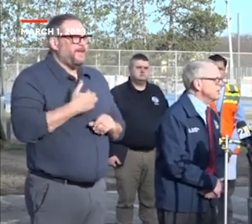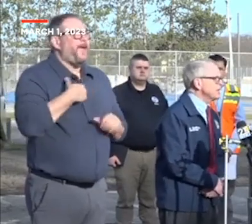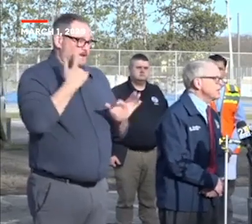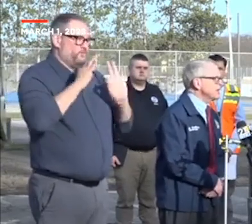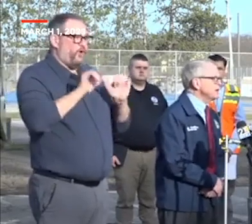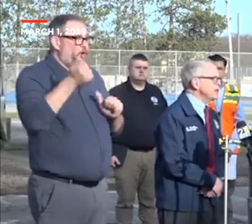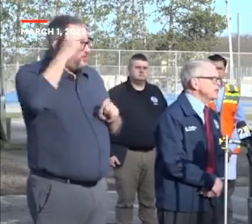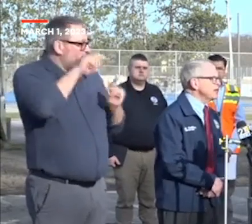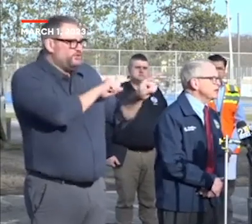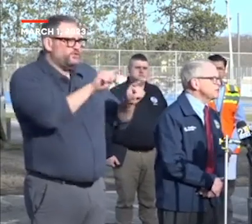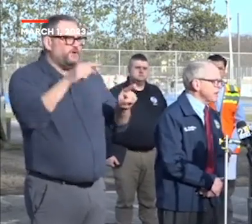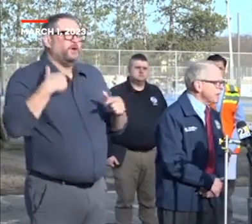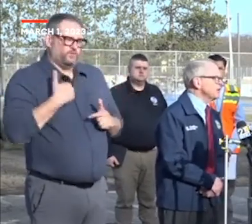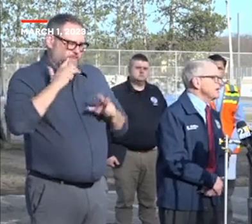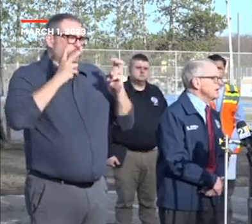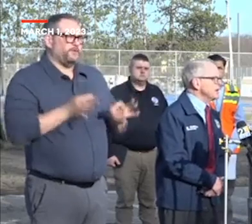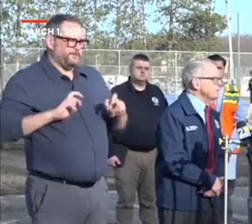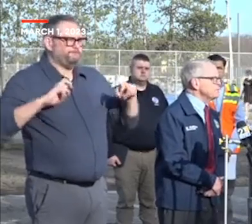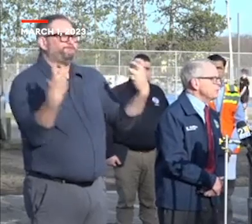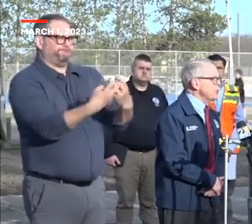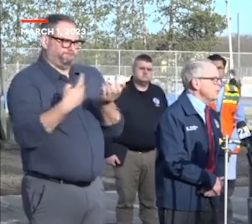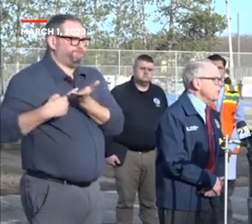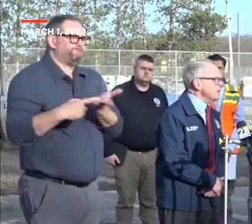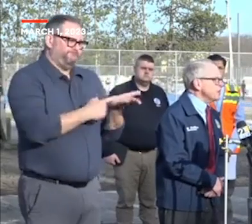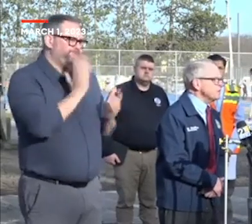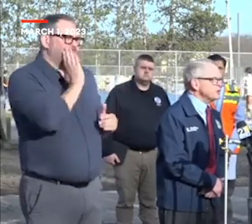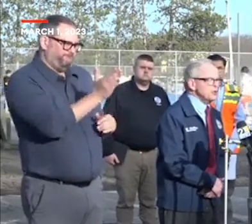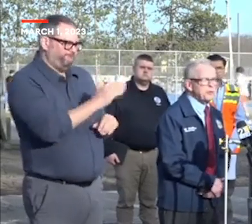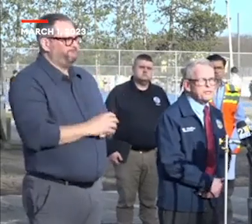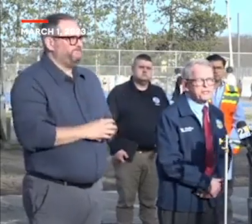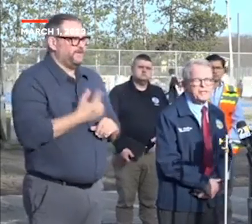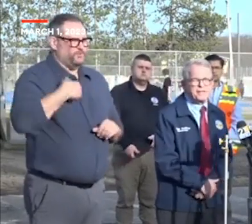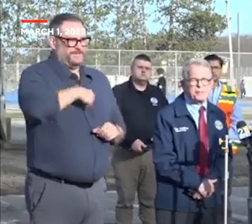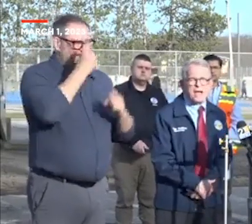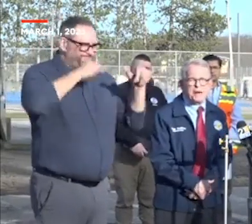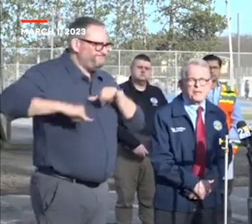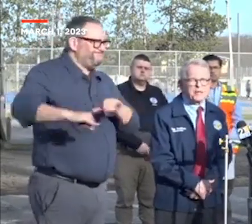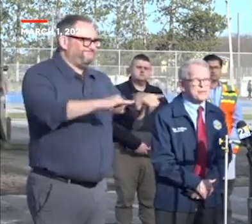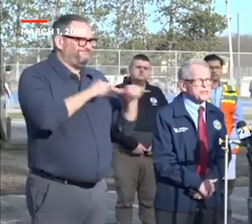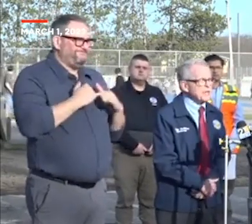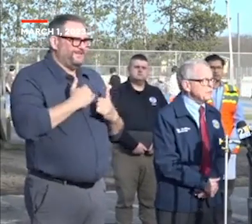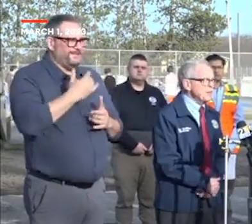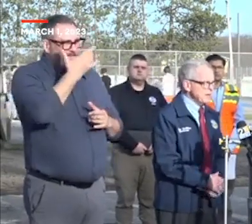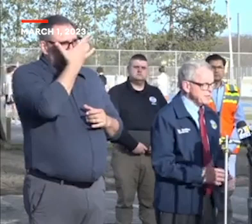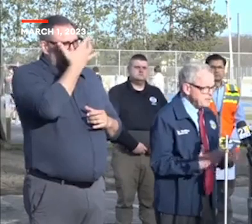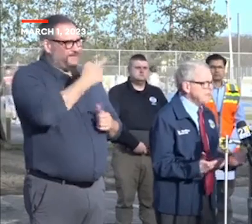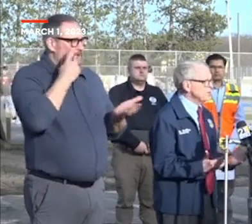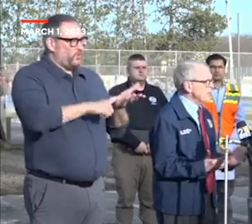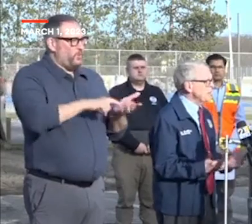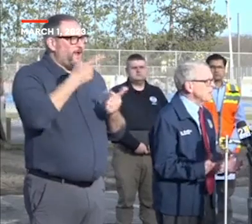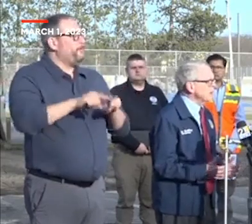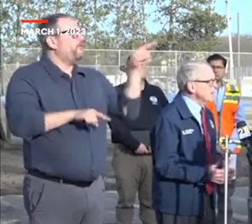this. They understand. What we as governors do, if we see something happen in another state, we then